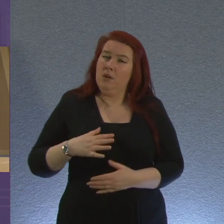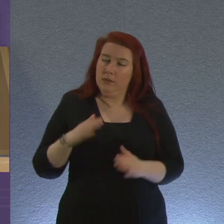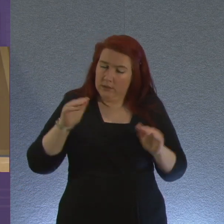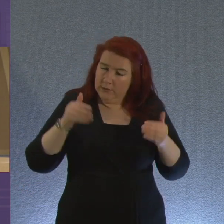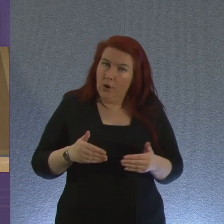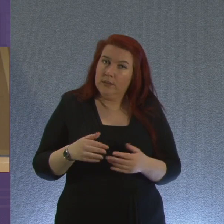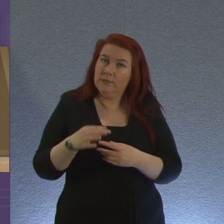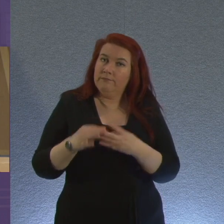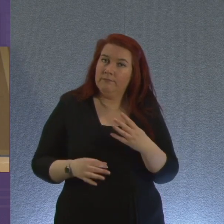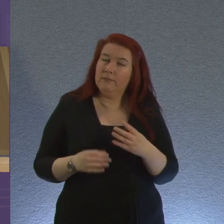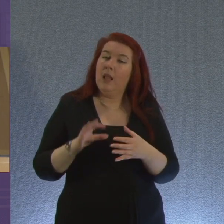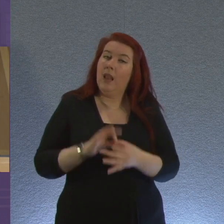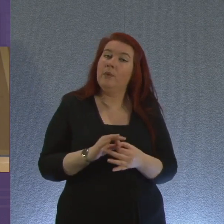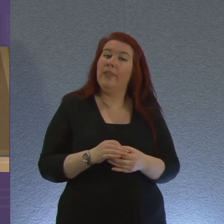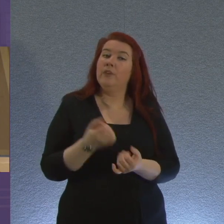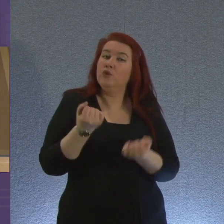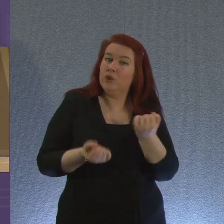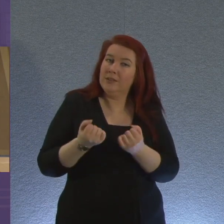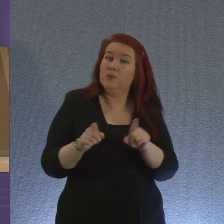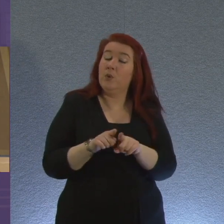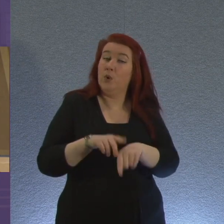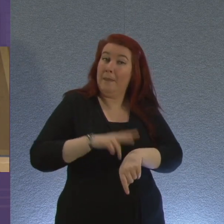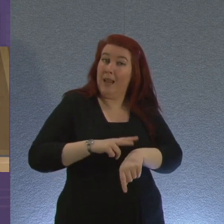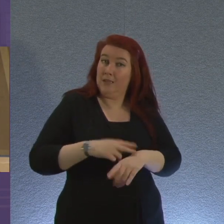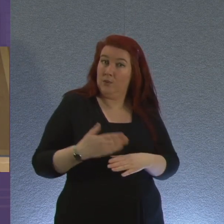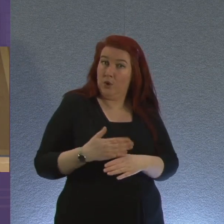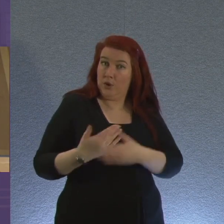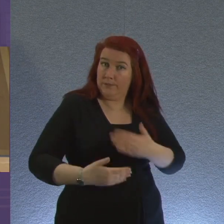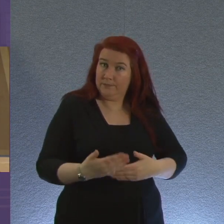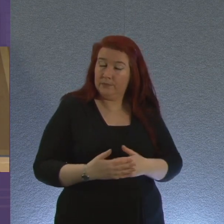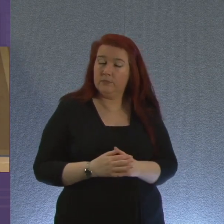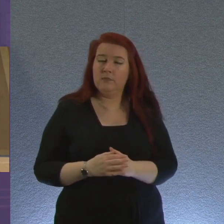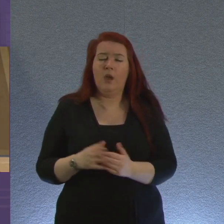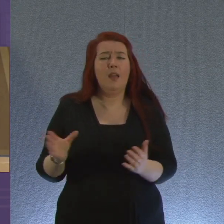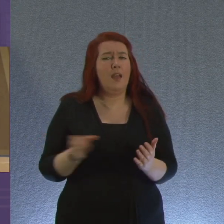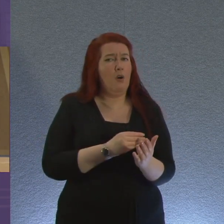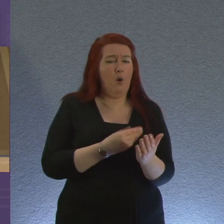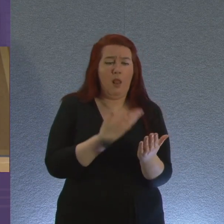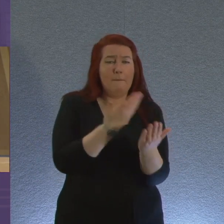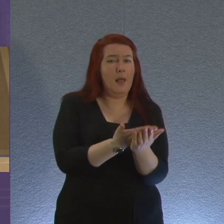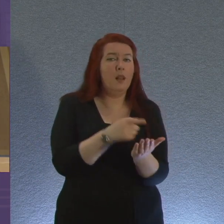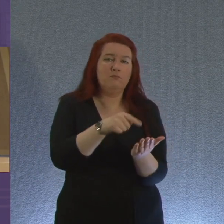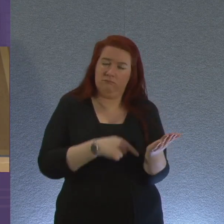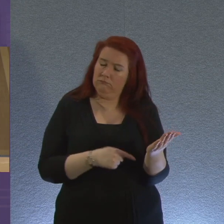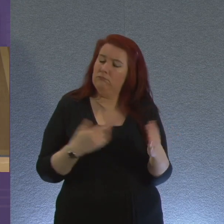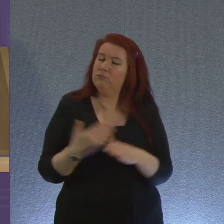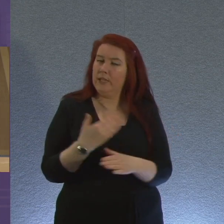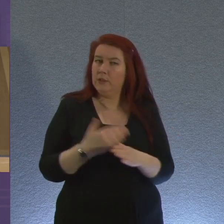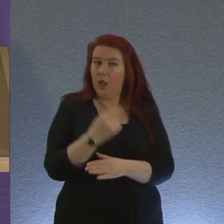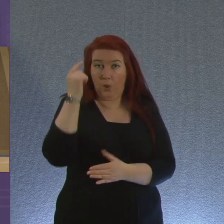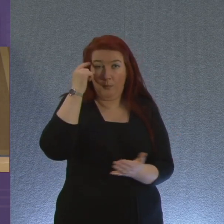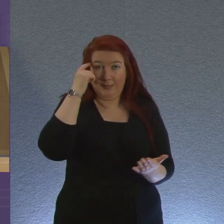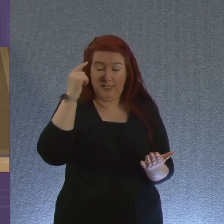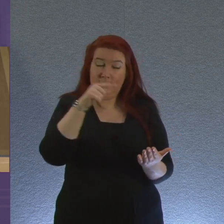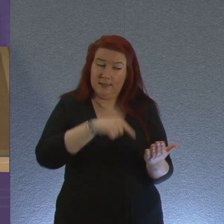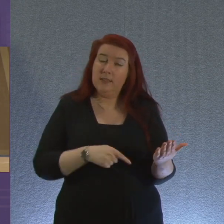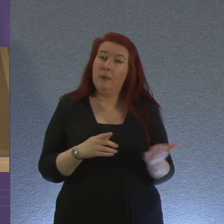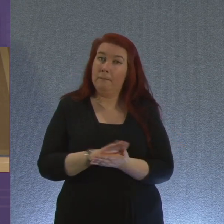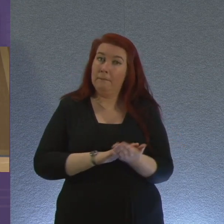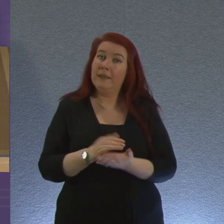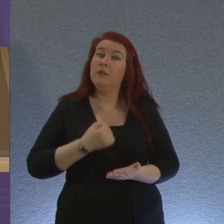provisions relating to justice and policing. All of the measures in this bill are practical and common sense and will allow our justice system to continue operating in